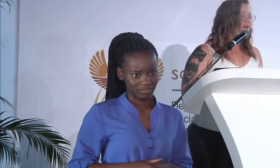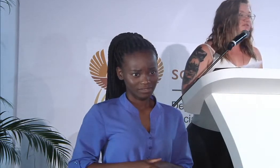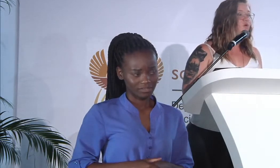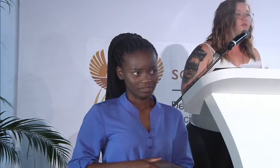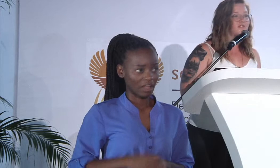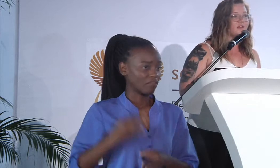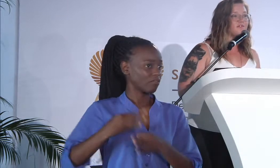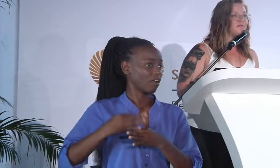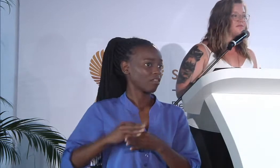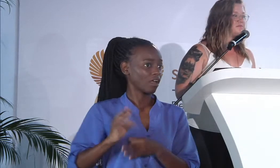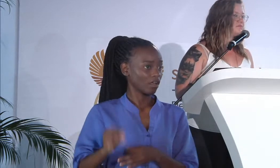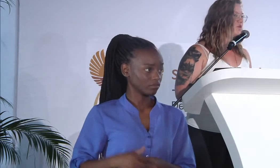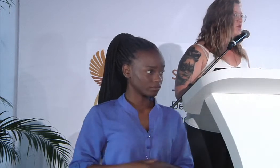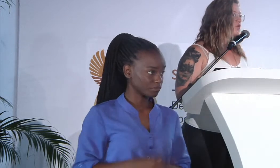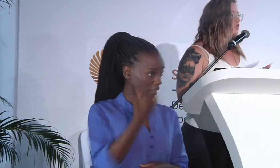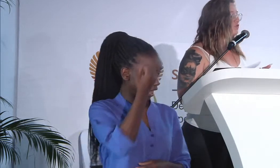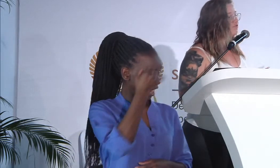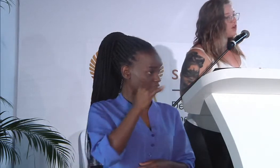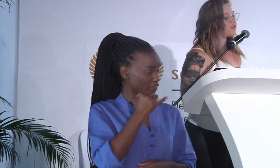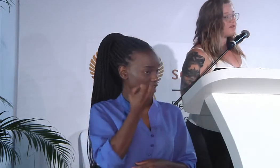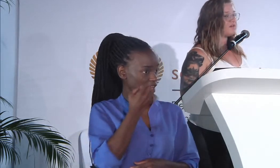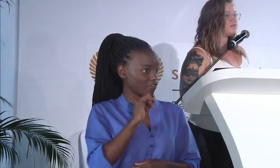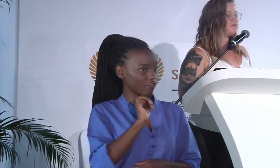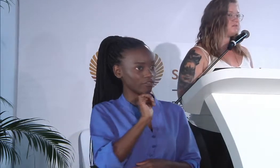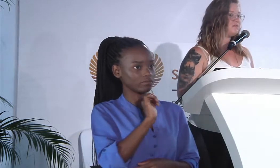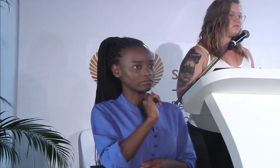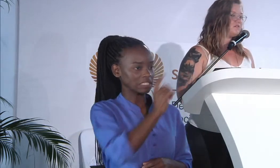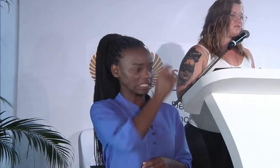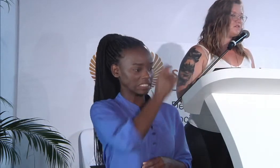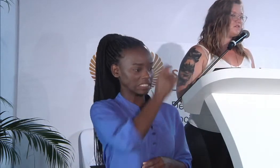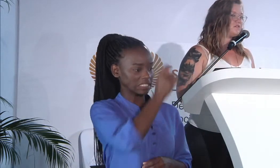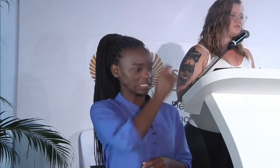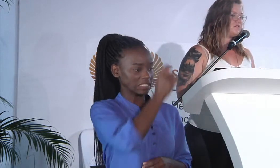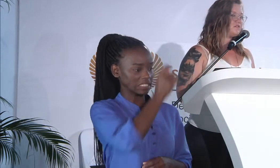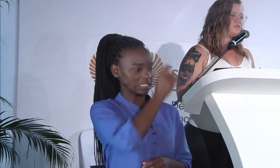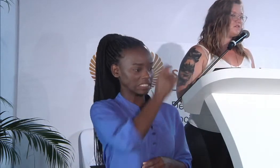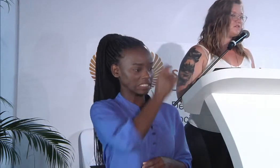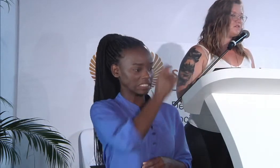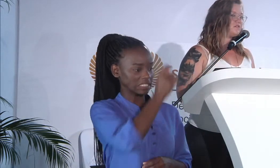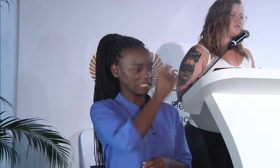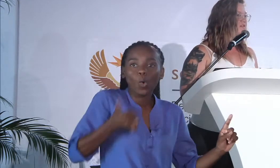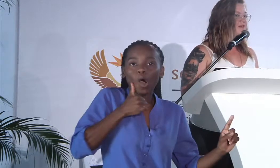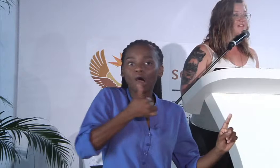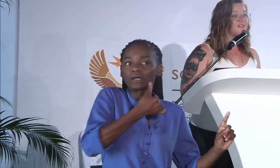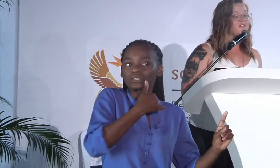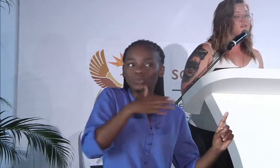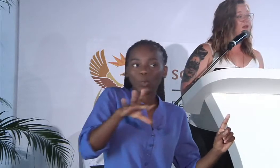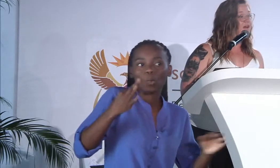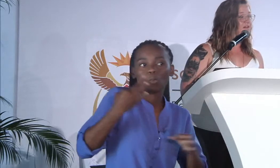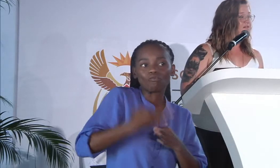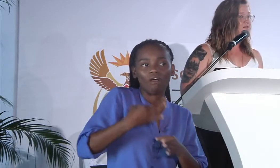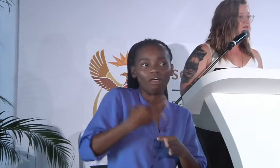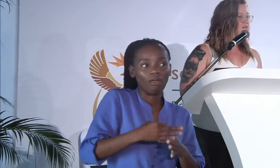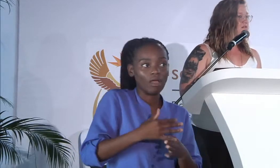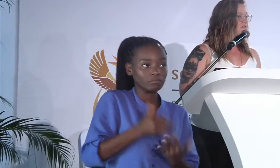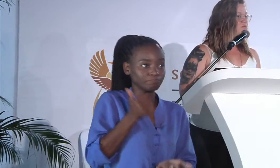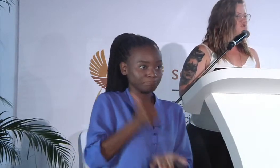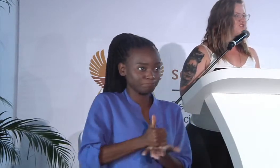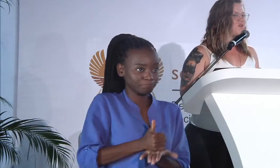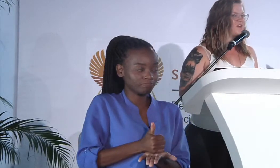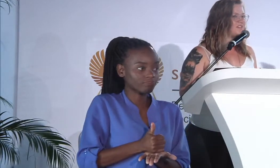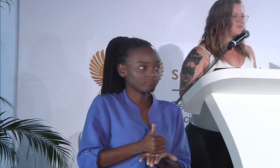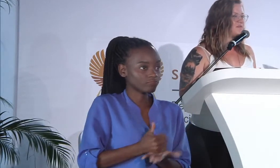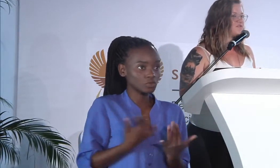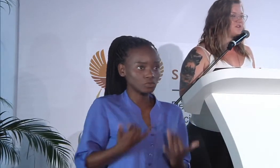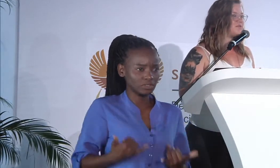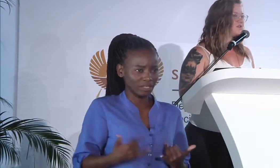And if your son, your father, your aunt sat here today, do you not